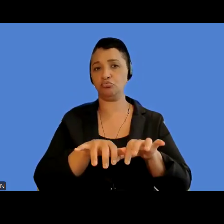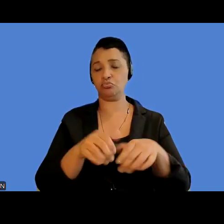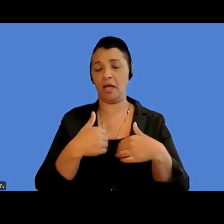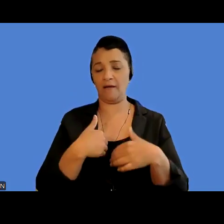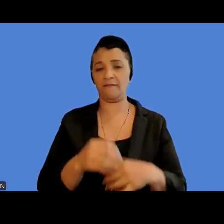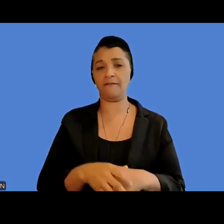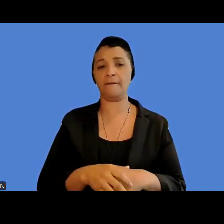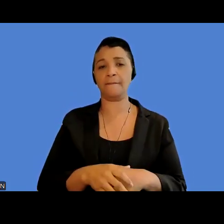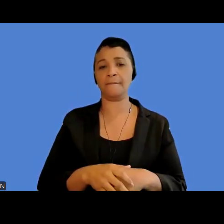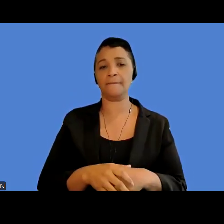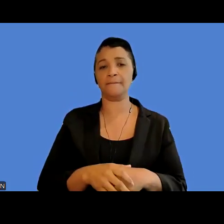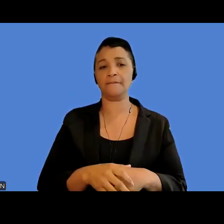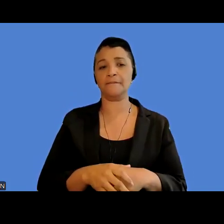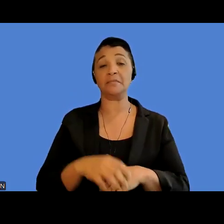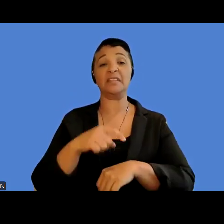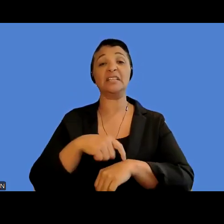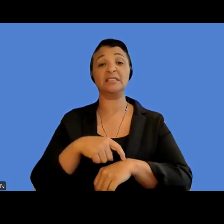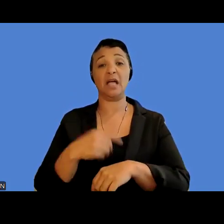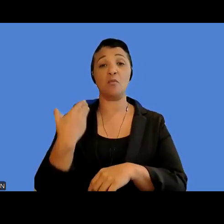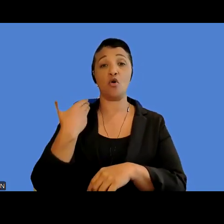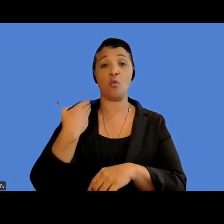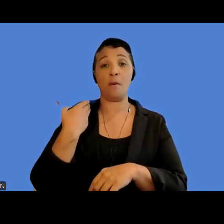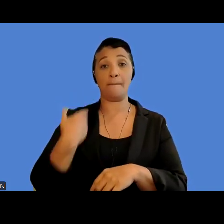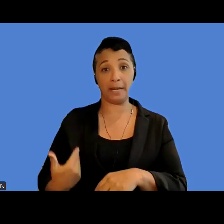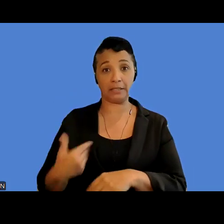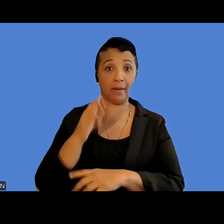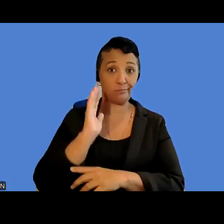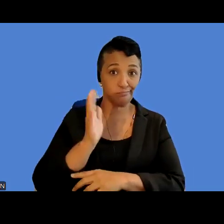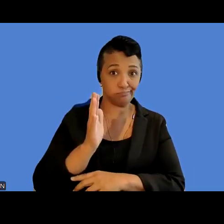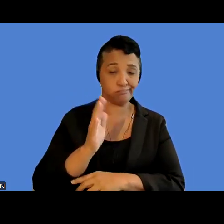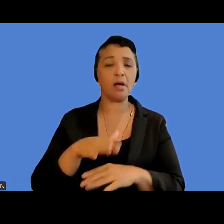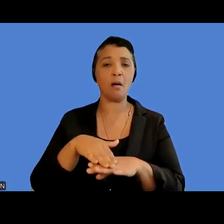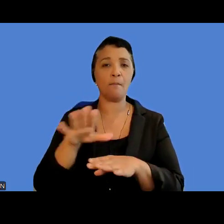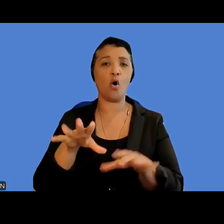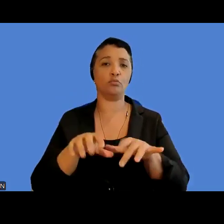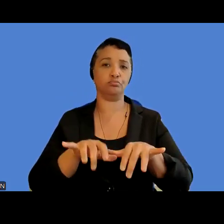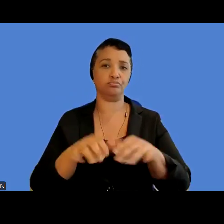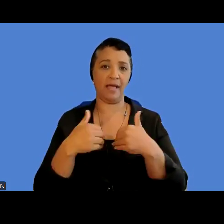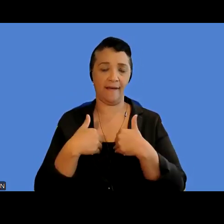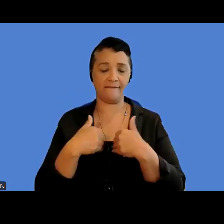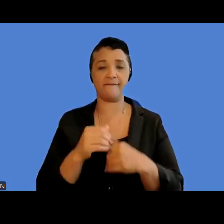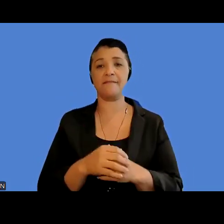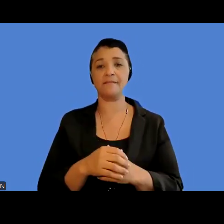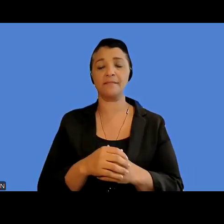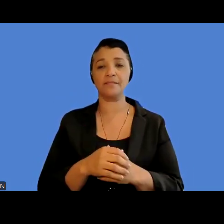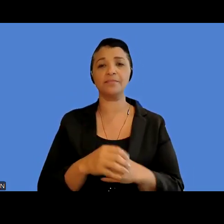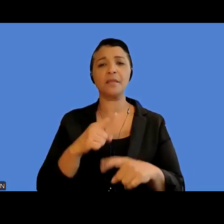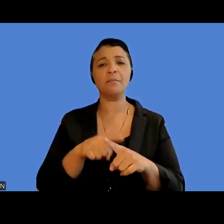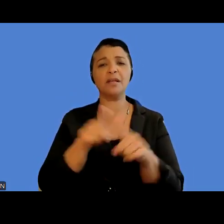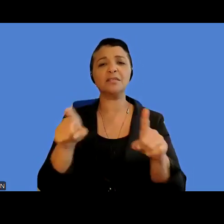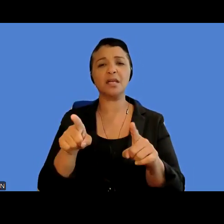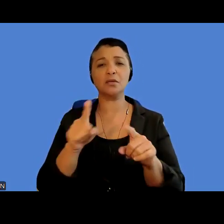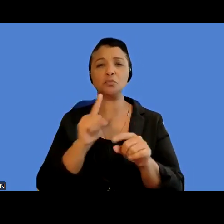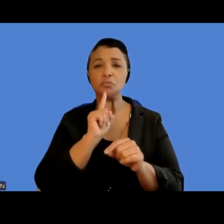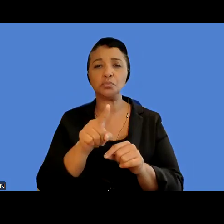mainly coming in during Pratima's remarks, and there were also a few expressions of